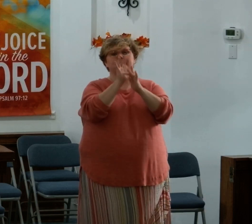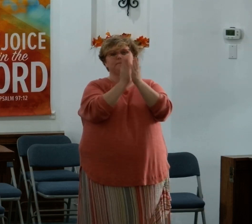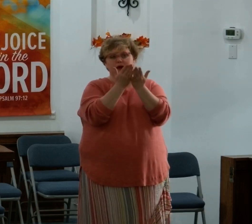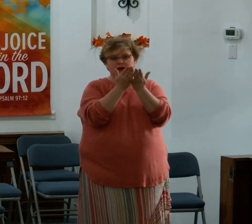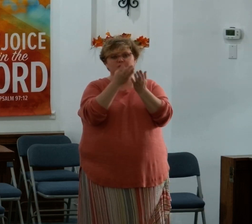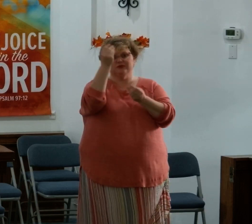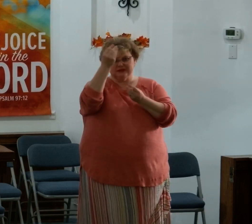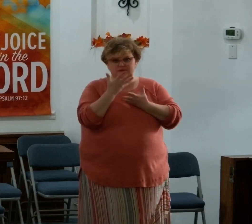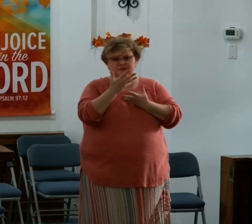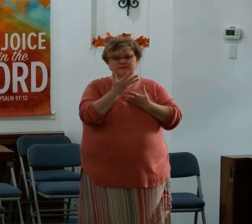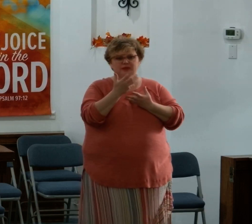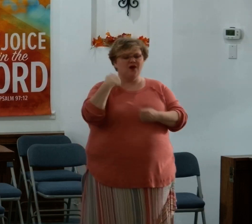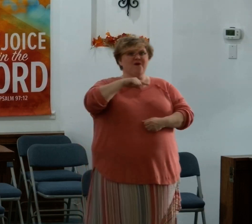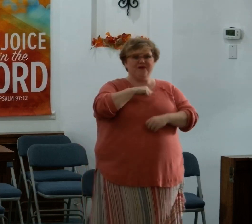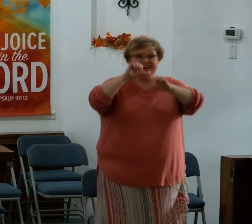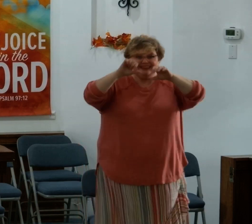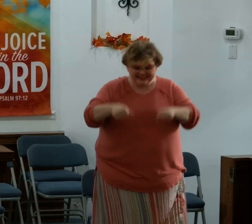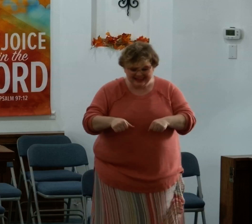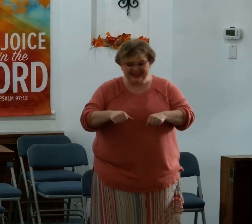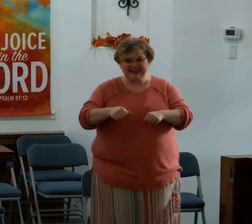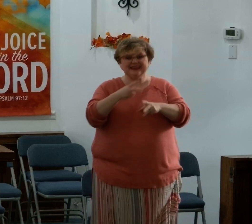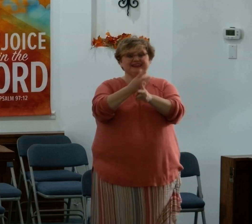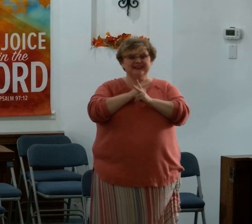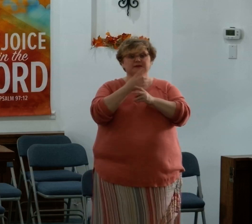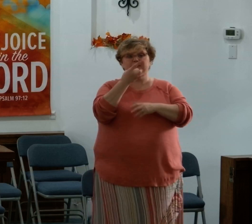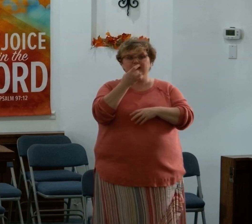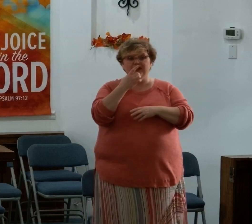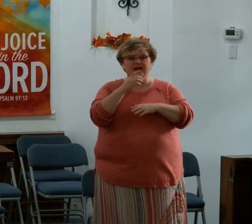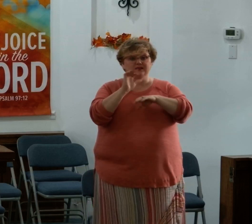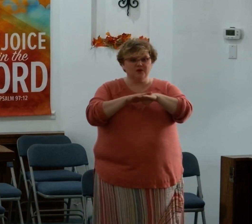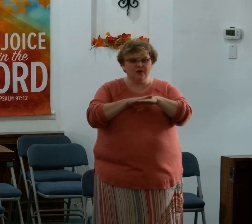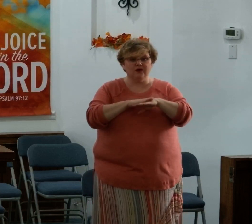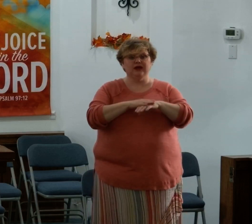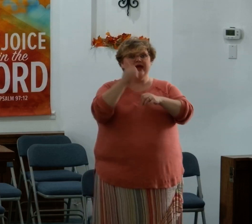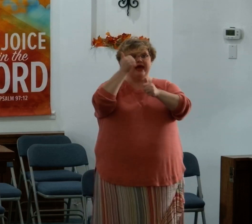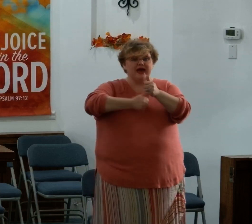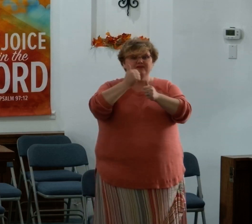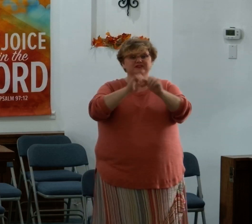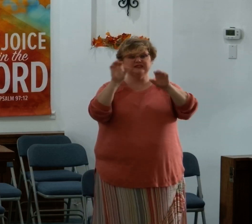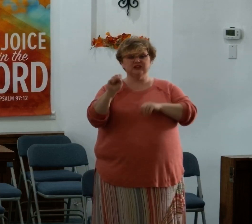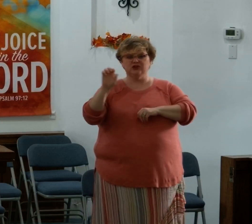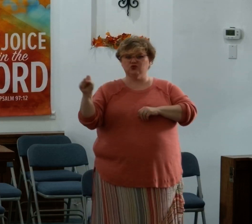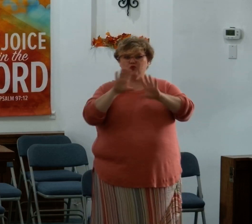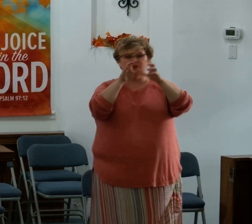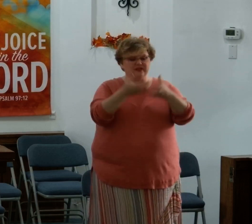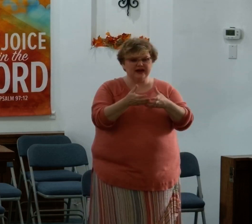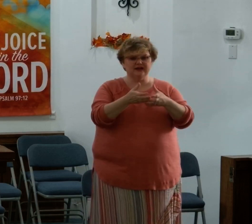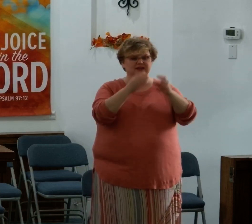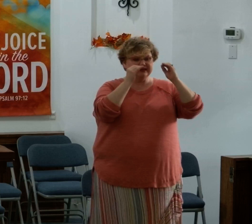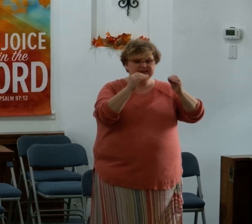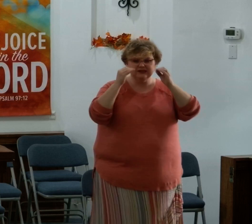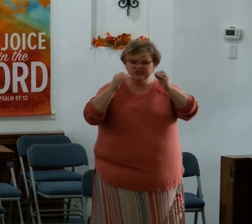the lights on in every Sunday school class where the Bible is taught and people learn how to draw close to Jesus. We get to